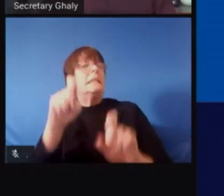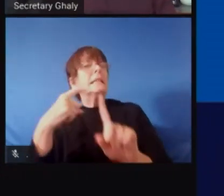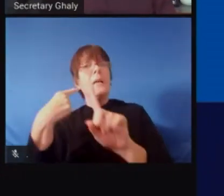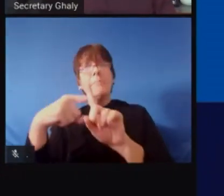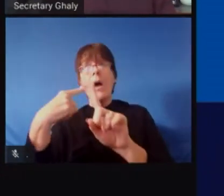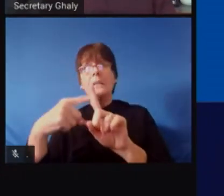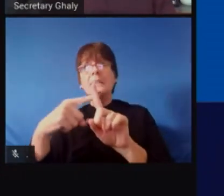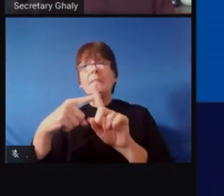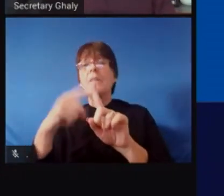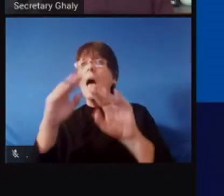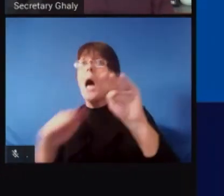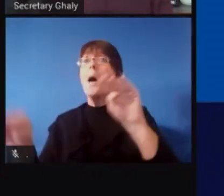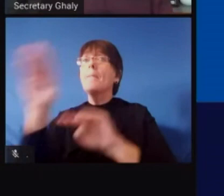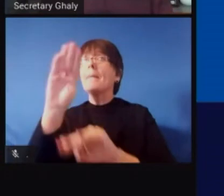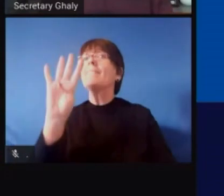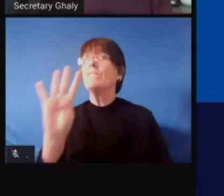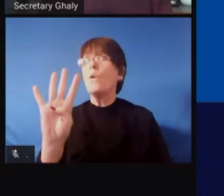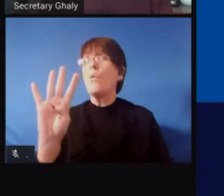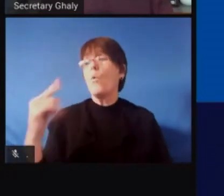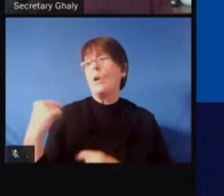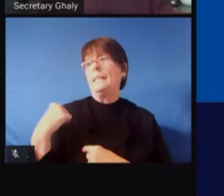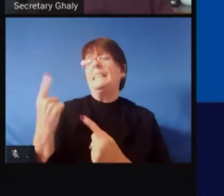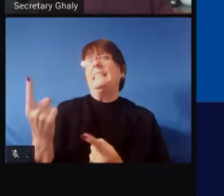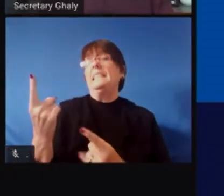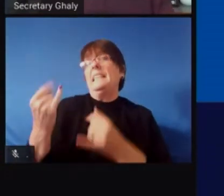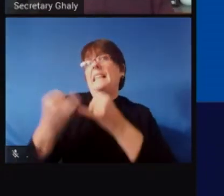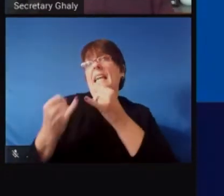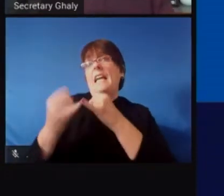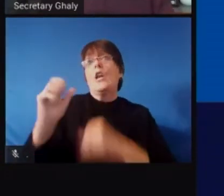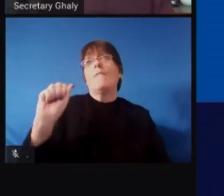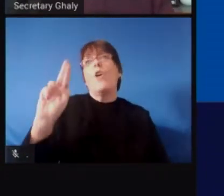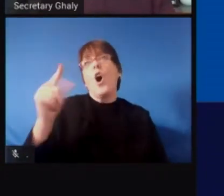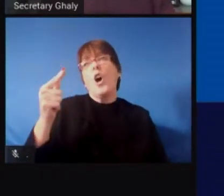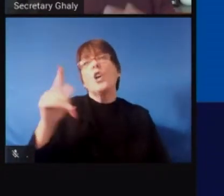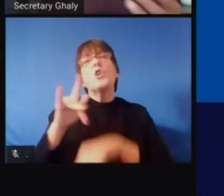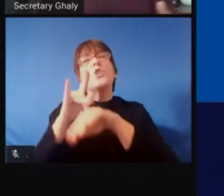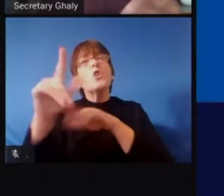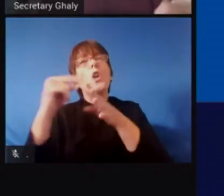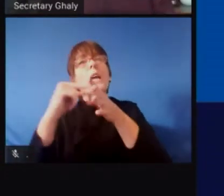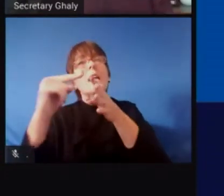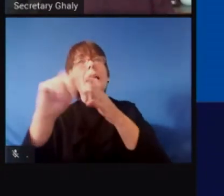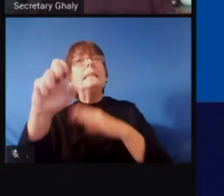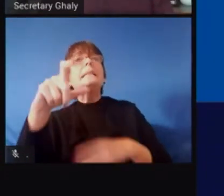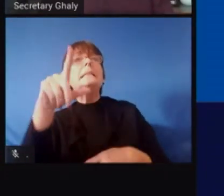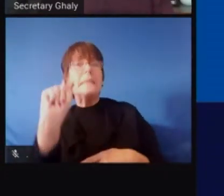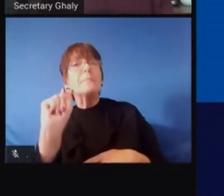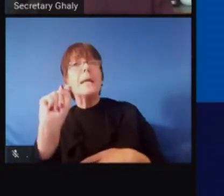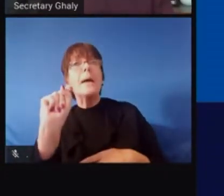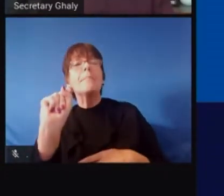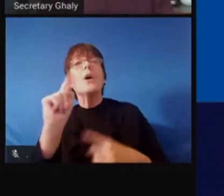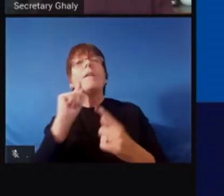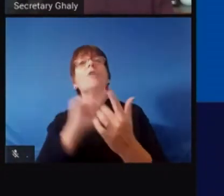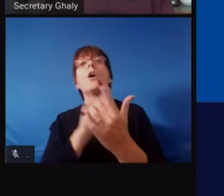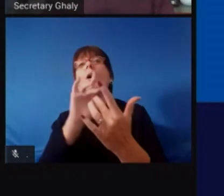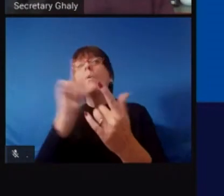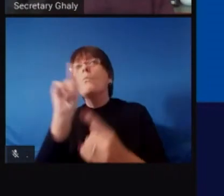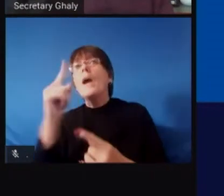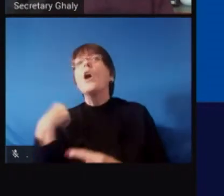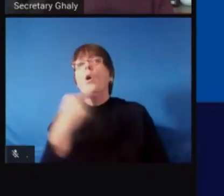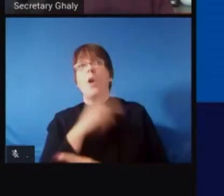positivities above 4 since the end of August, early September, just in terms of context of where we